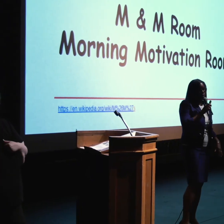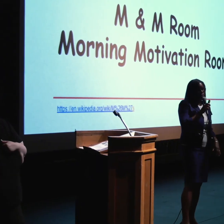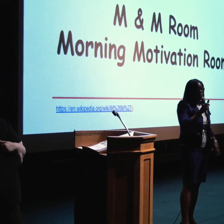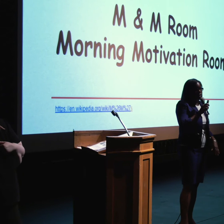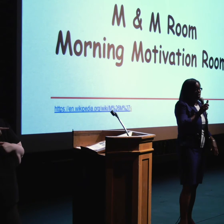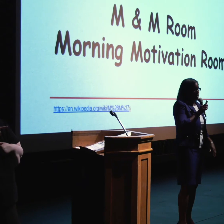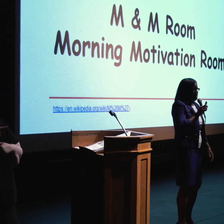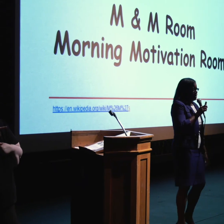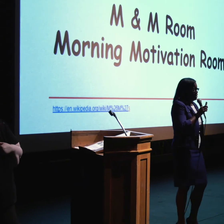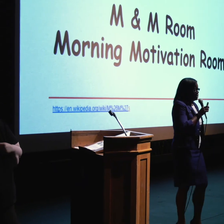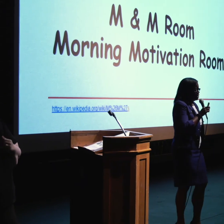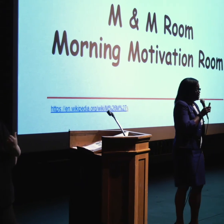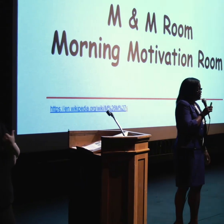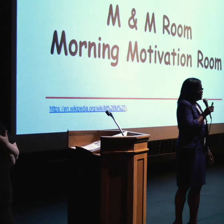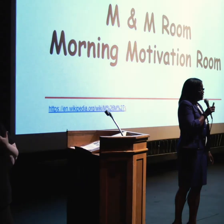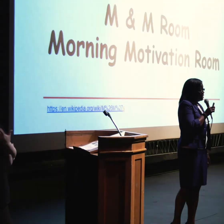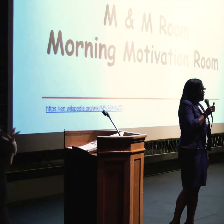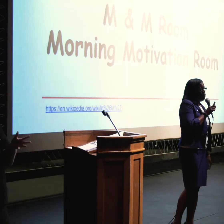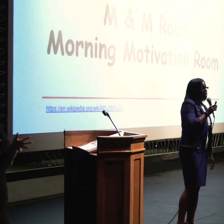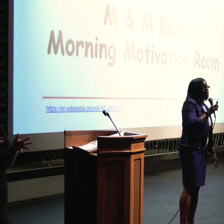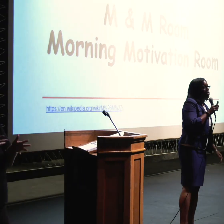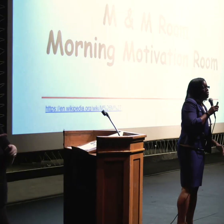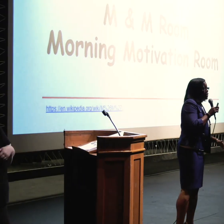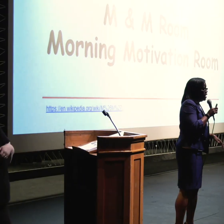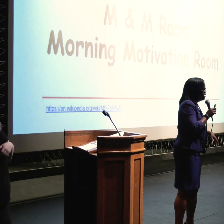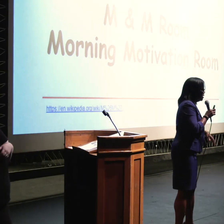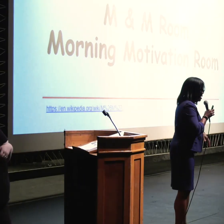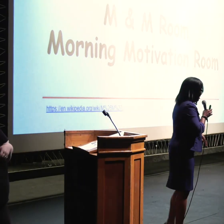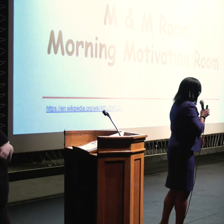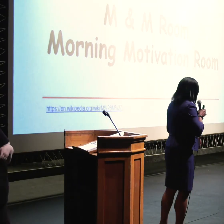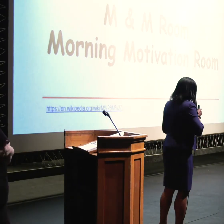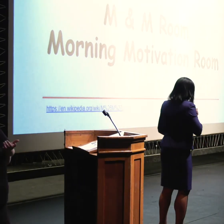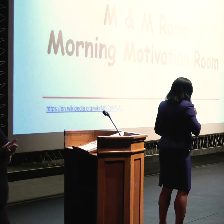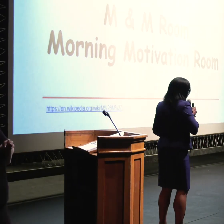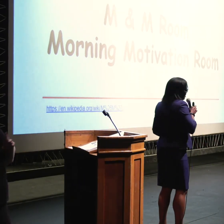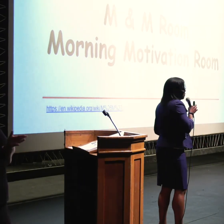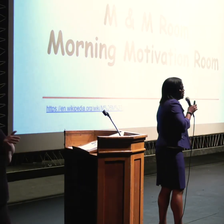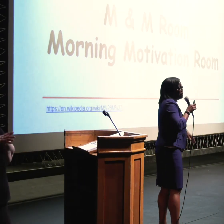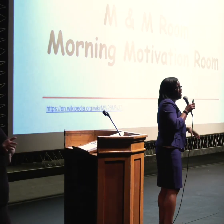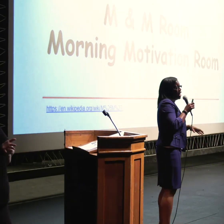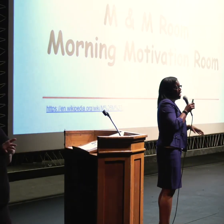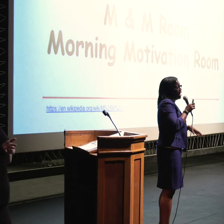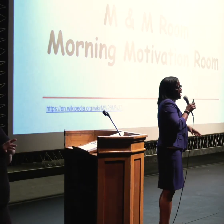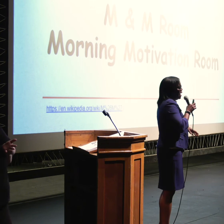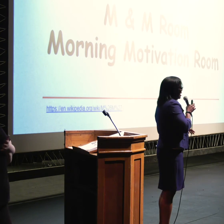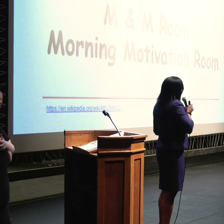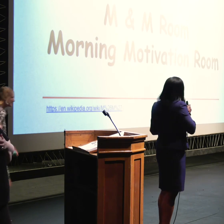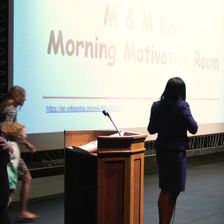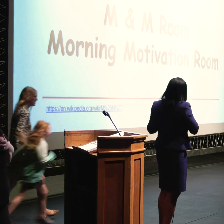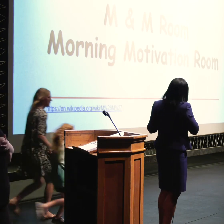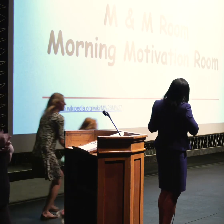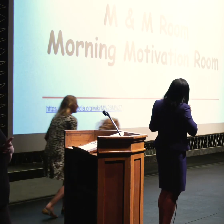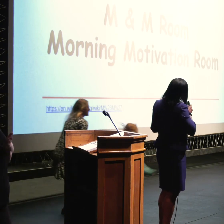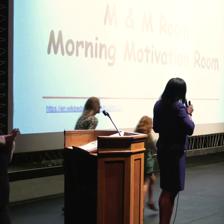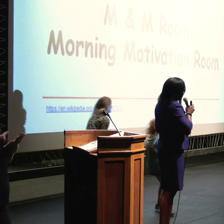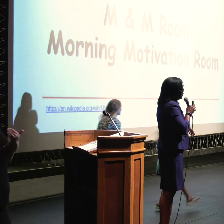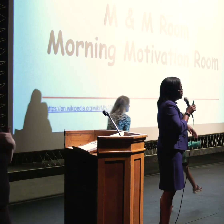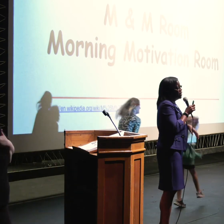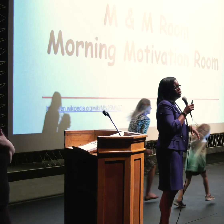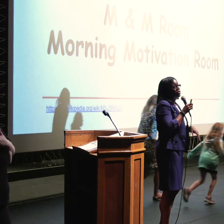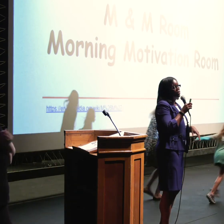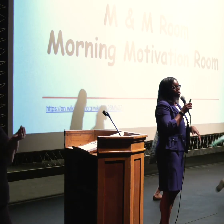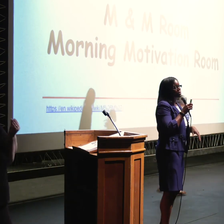that they're a little bit challenged, and we know they're not ready to learn, what if we had a